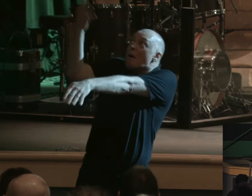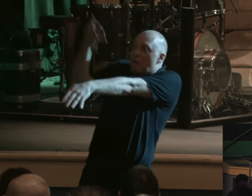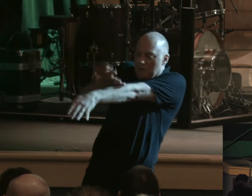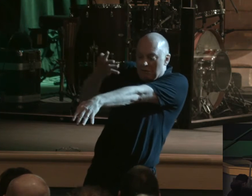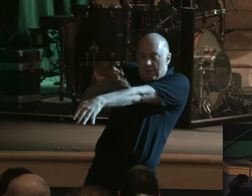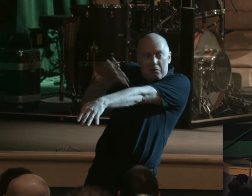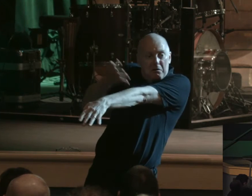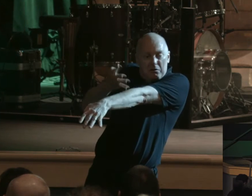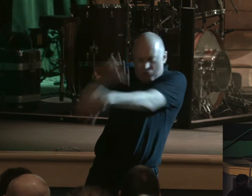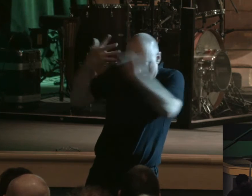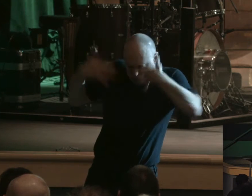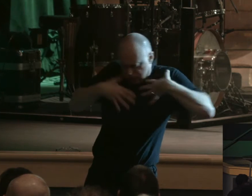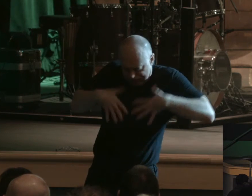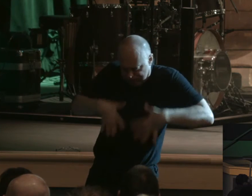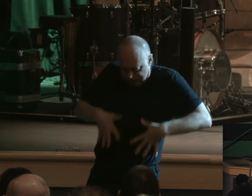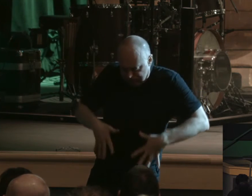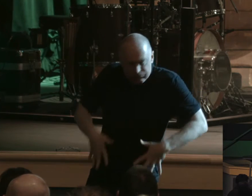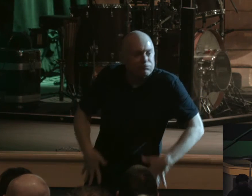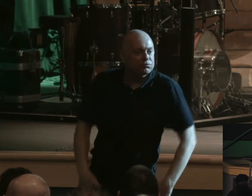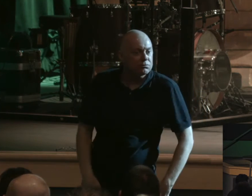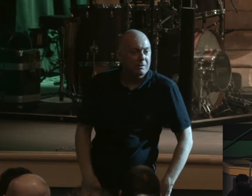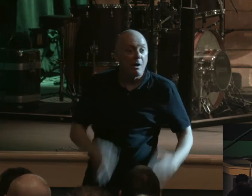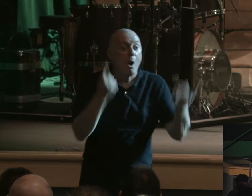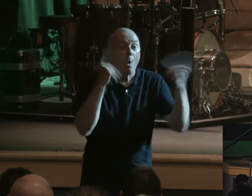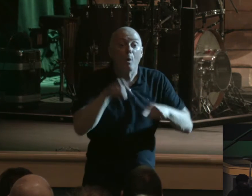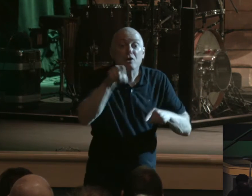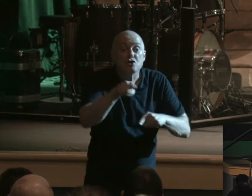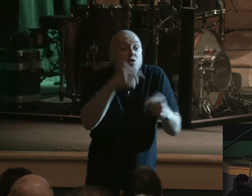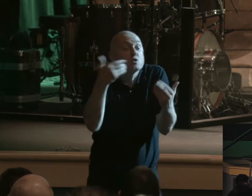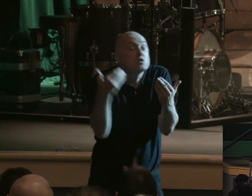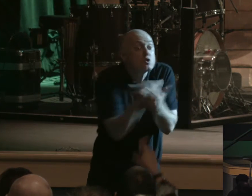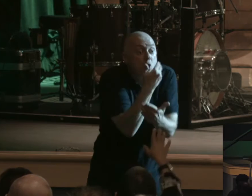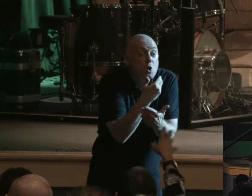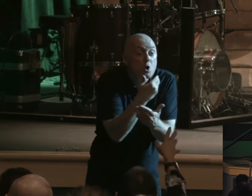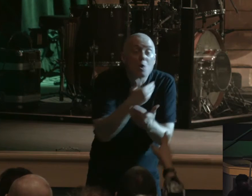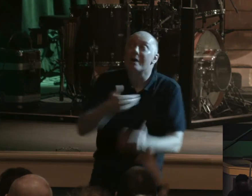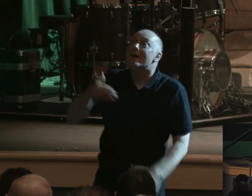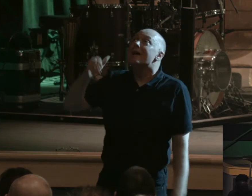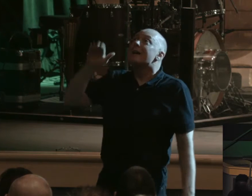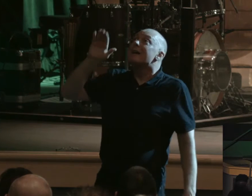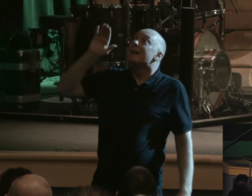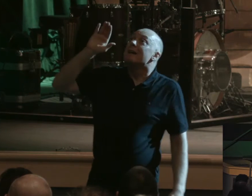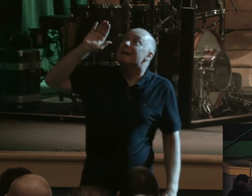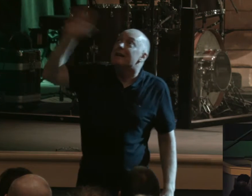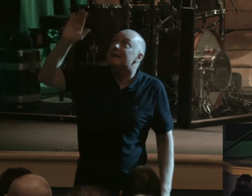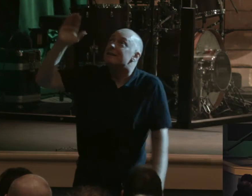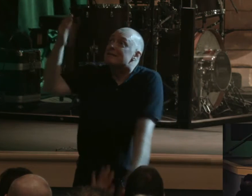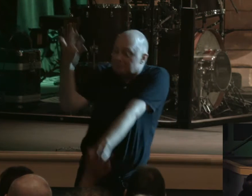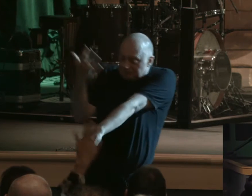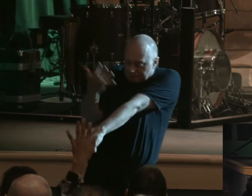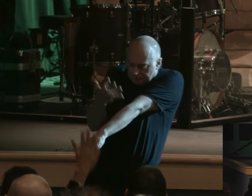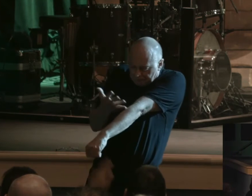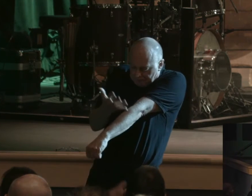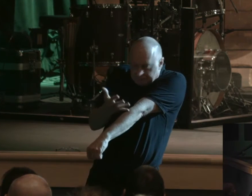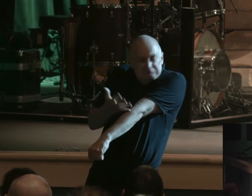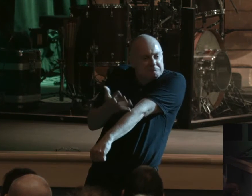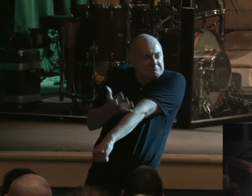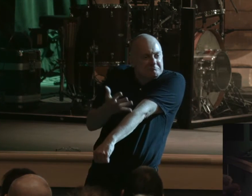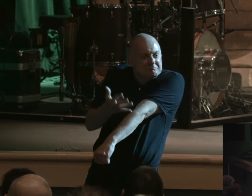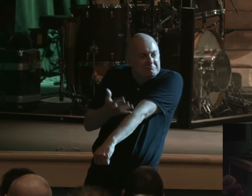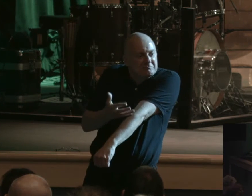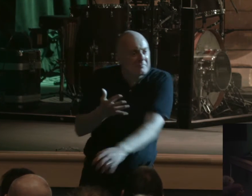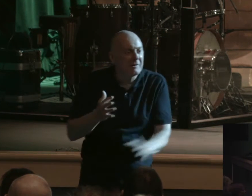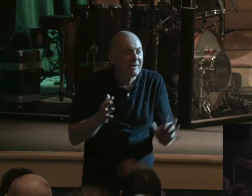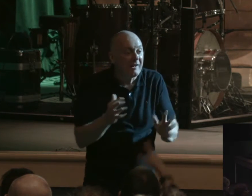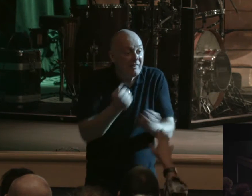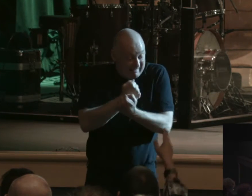our entire spiritual body. When we are made new, his leaven leavens us completely. The leaven